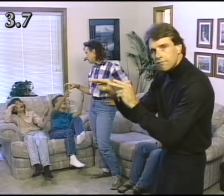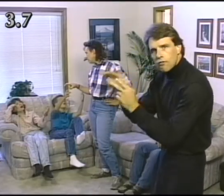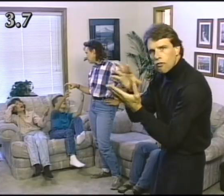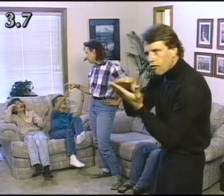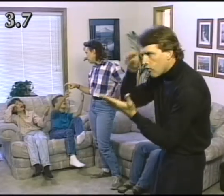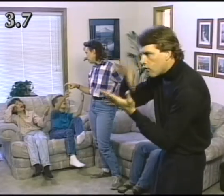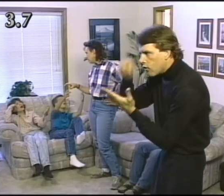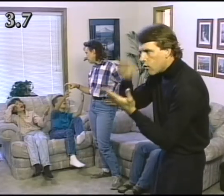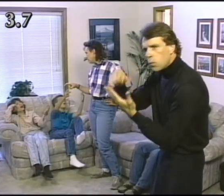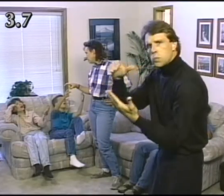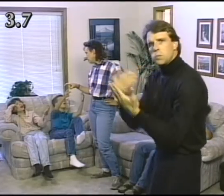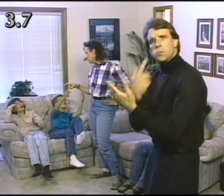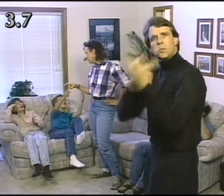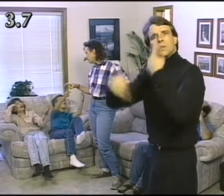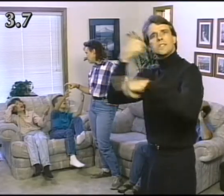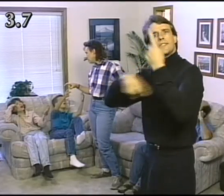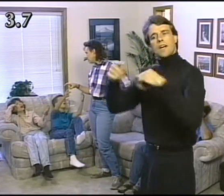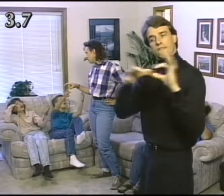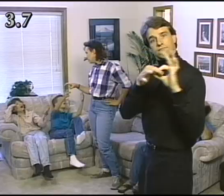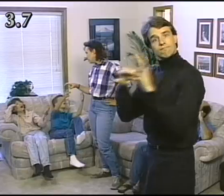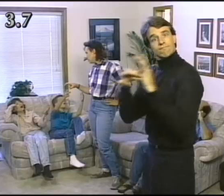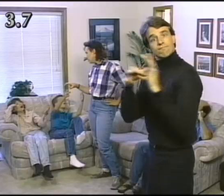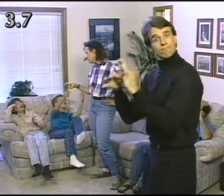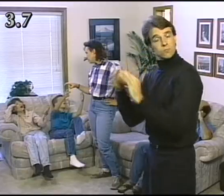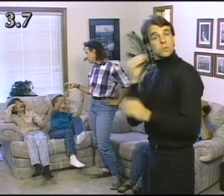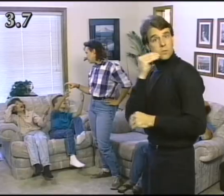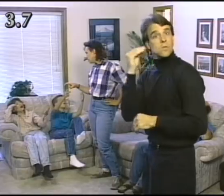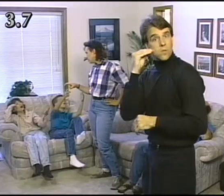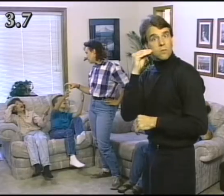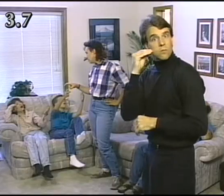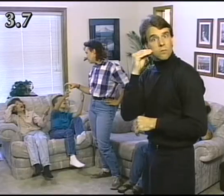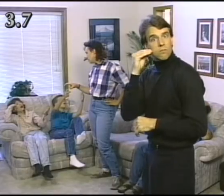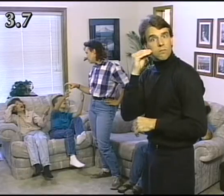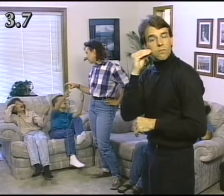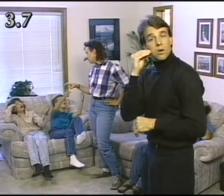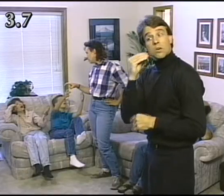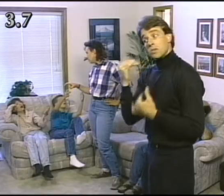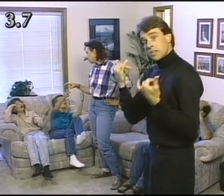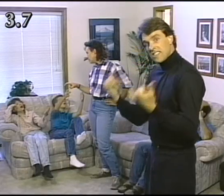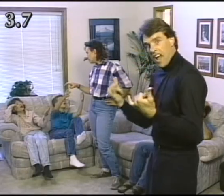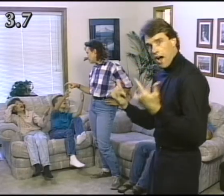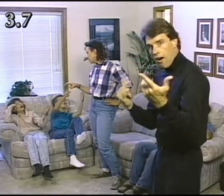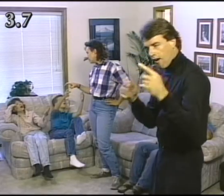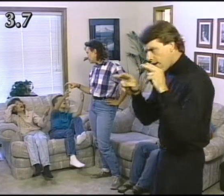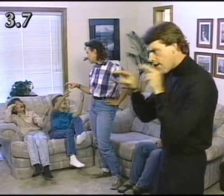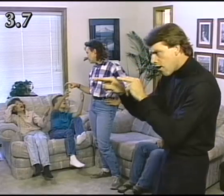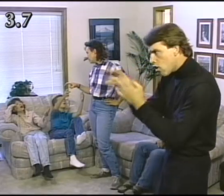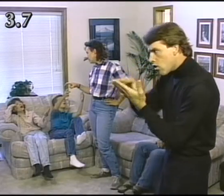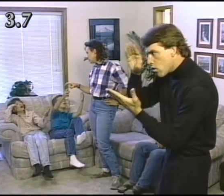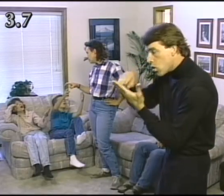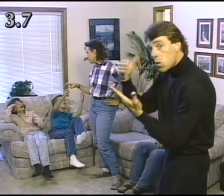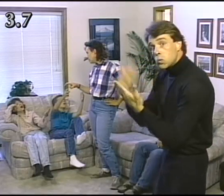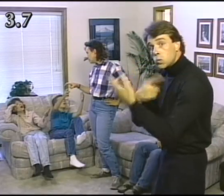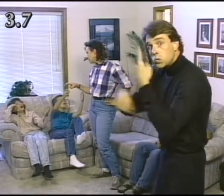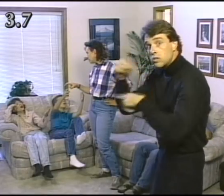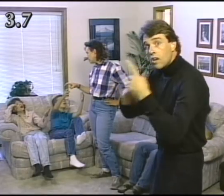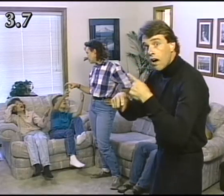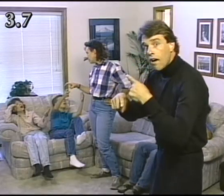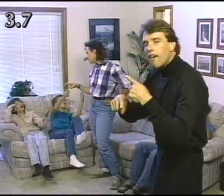And you'll be learning new signs relating to the home at the same time. But first, I'll show you these new